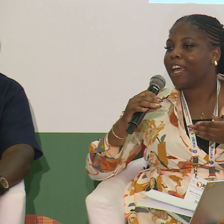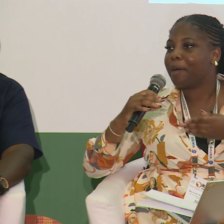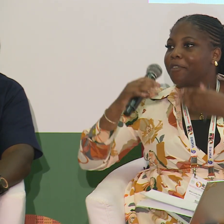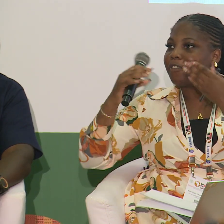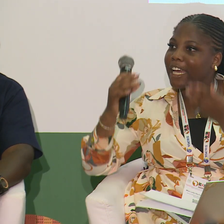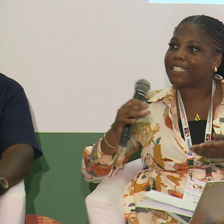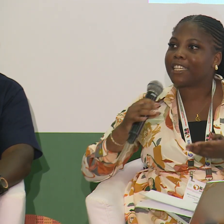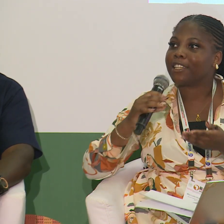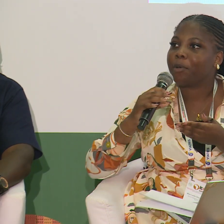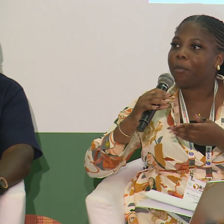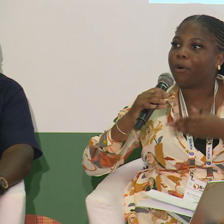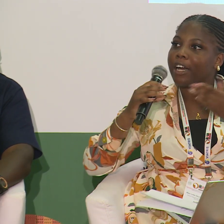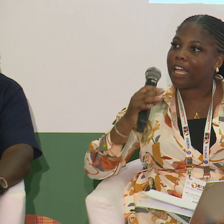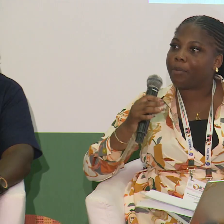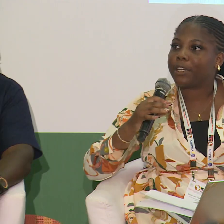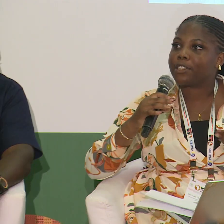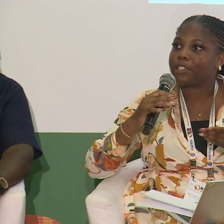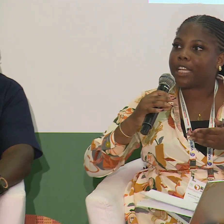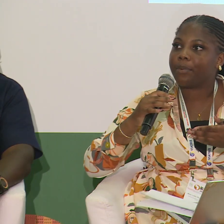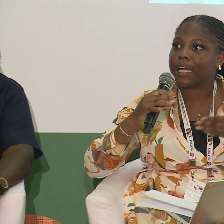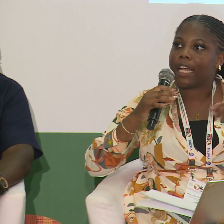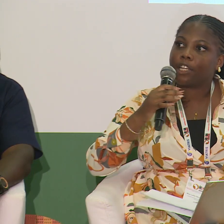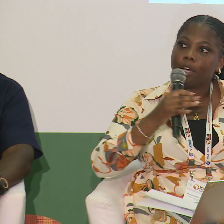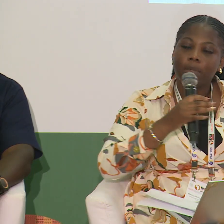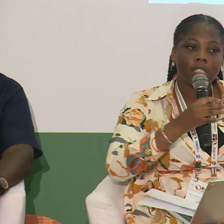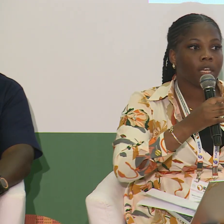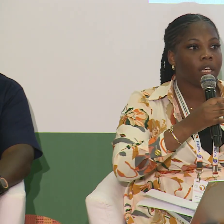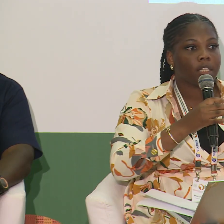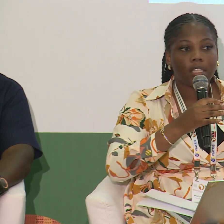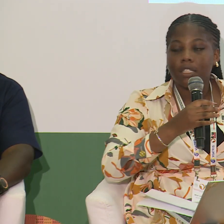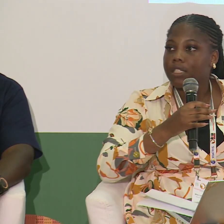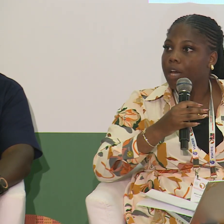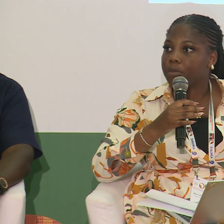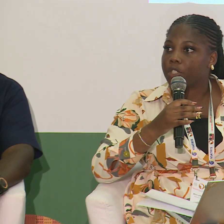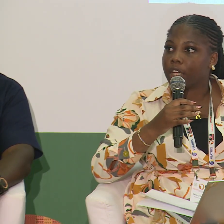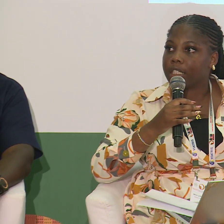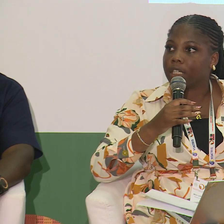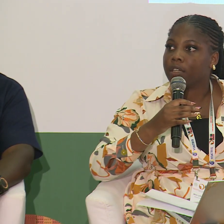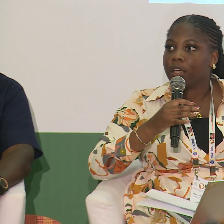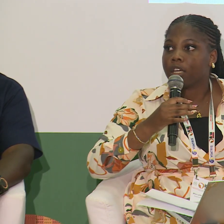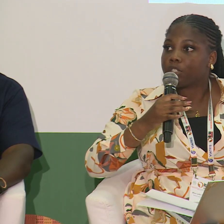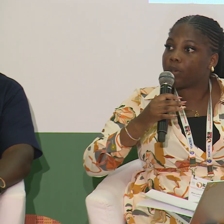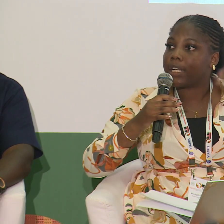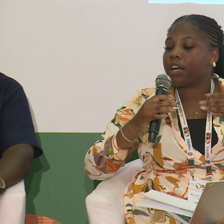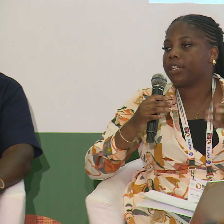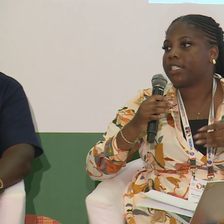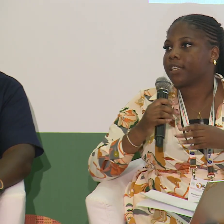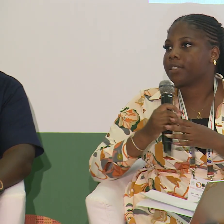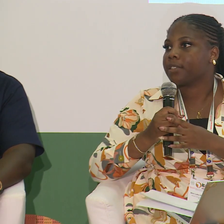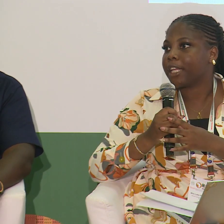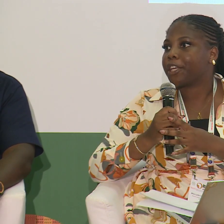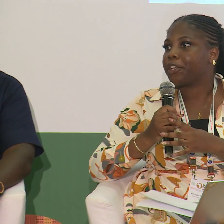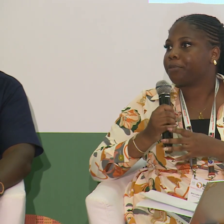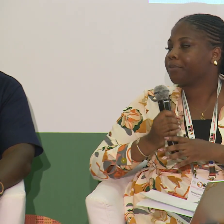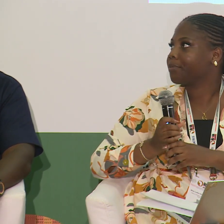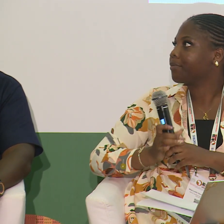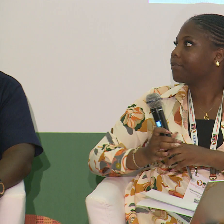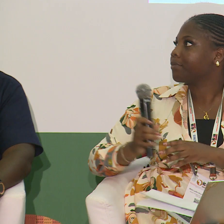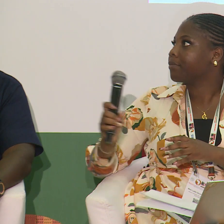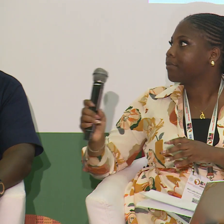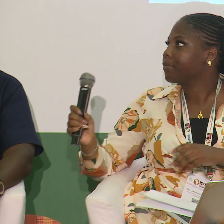ending, I'm inviting more collaborators so that we can adopt this study into other contexts. Thank